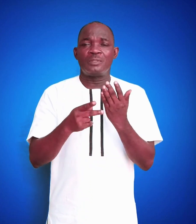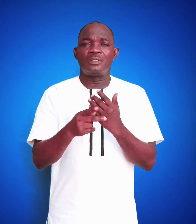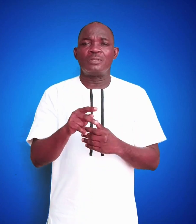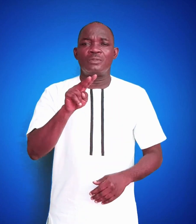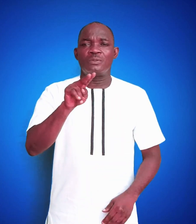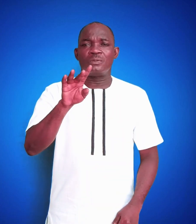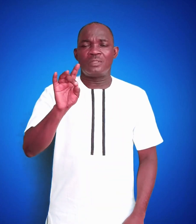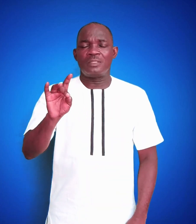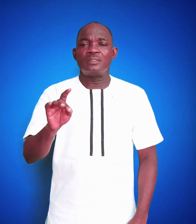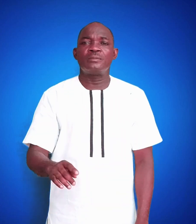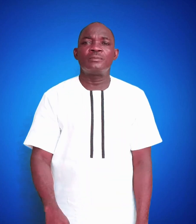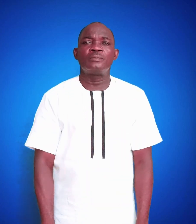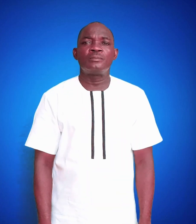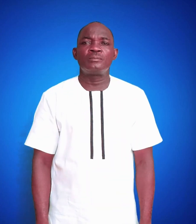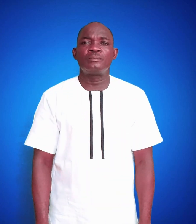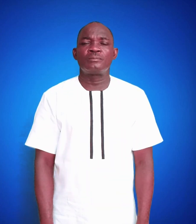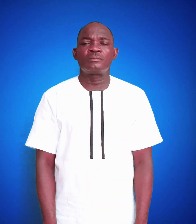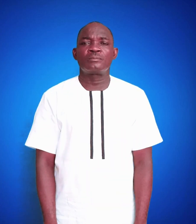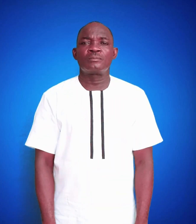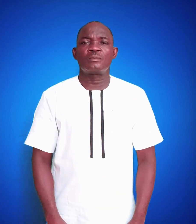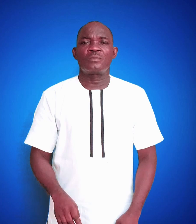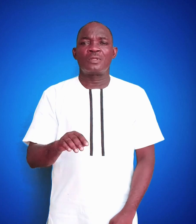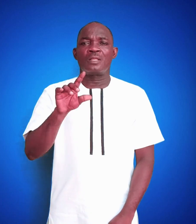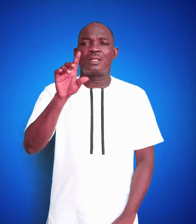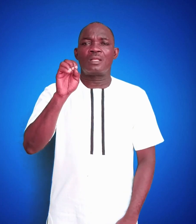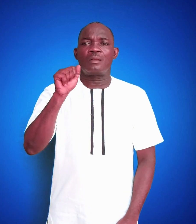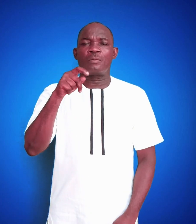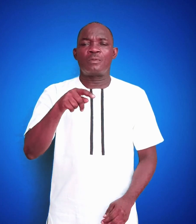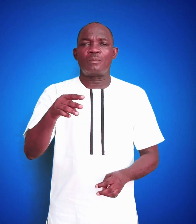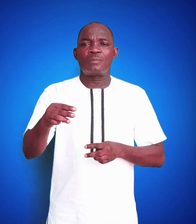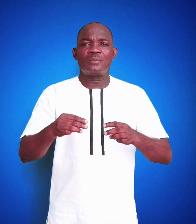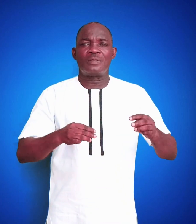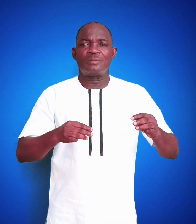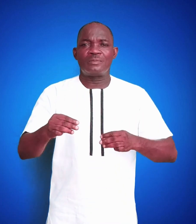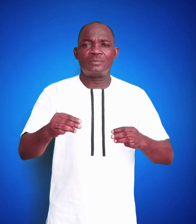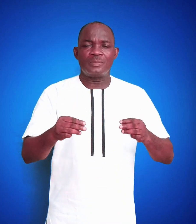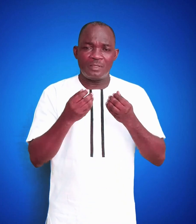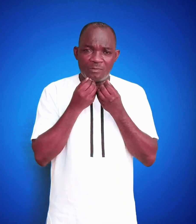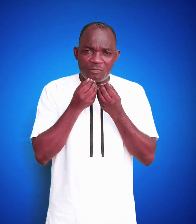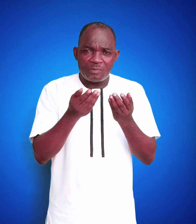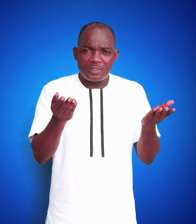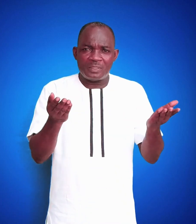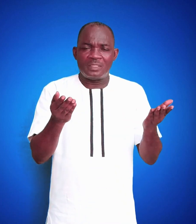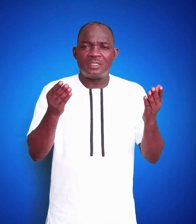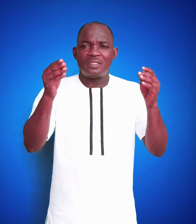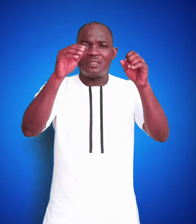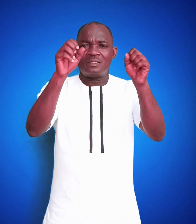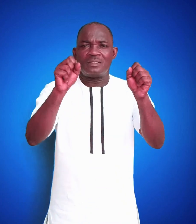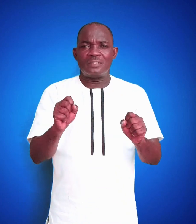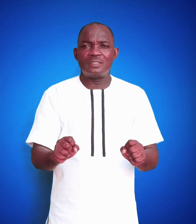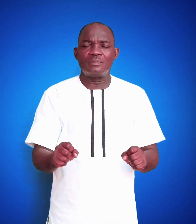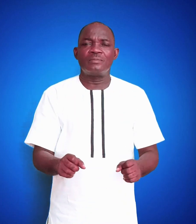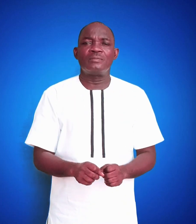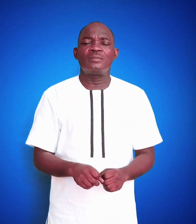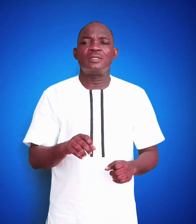Page 28. LEAP Management Information System,